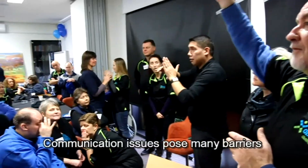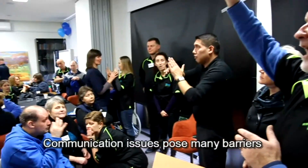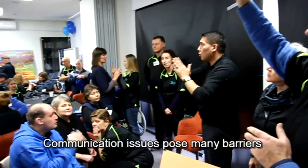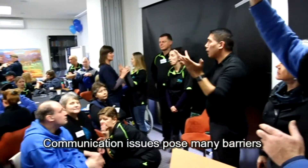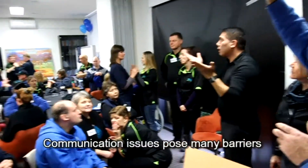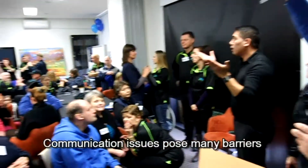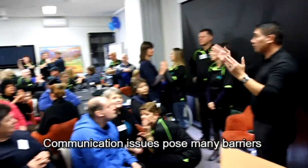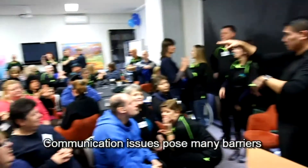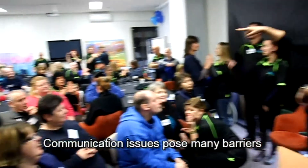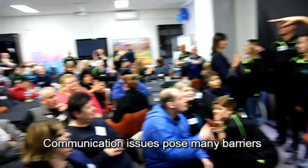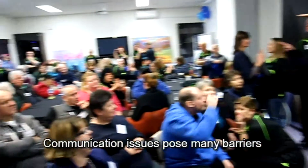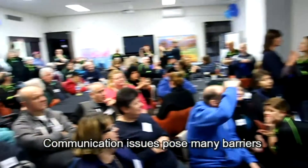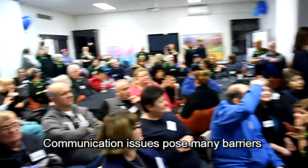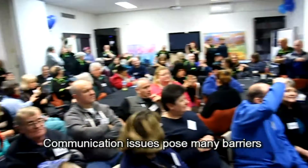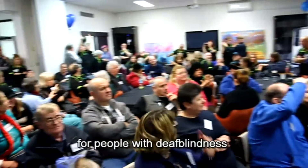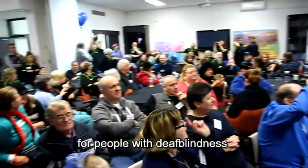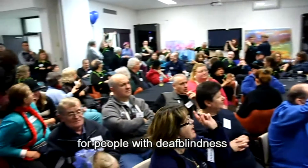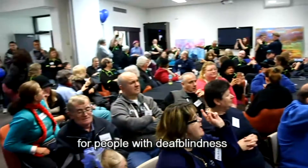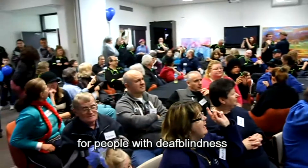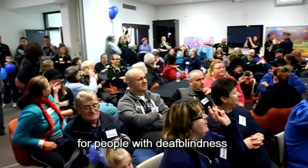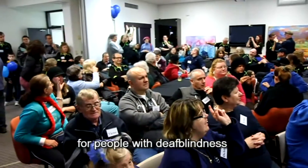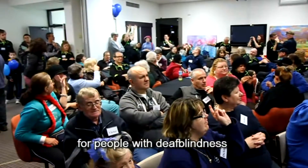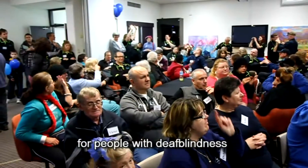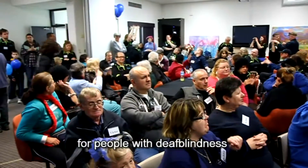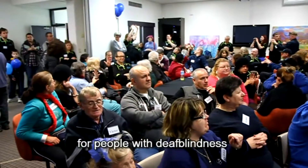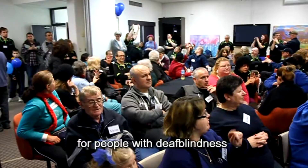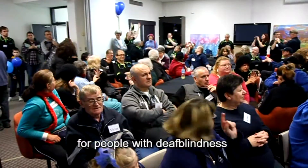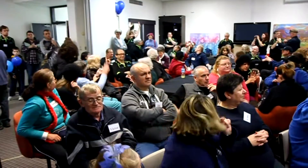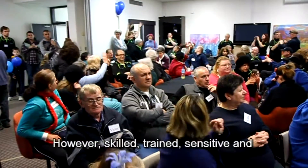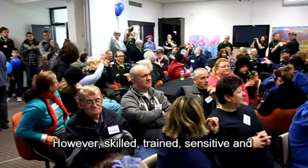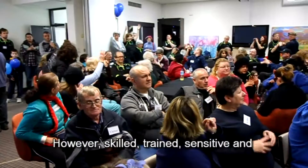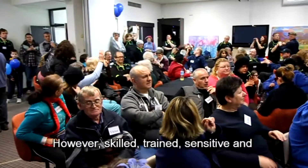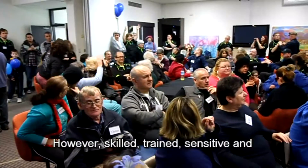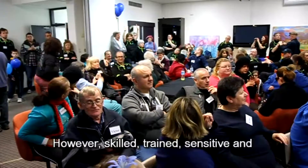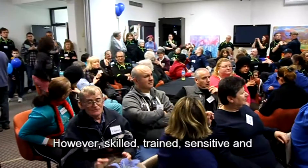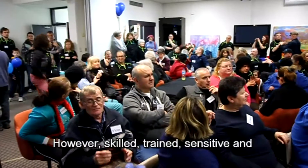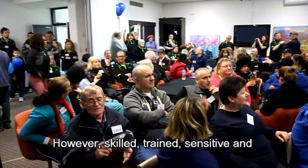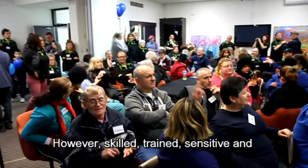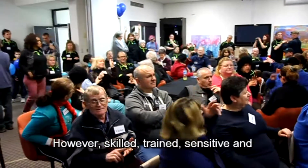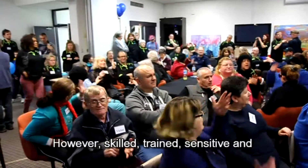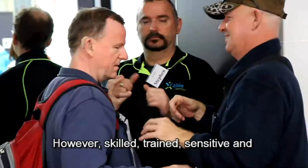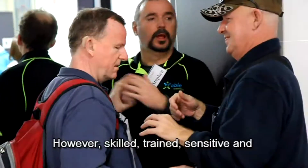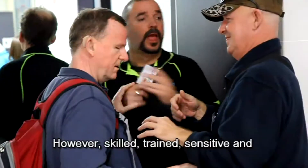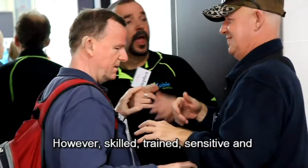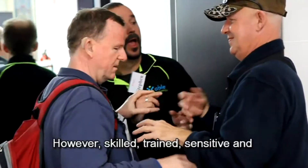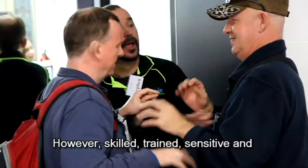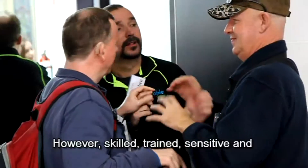Communication issues pose many barriers for people with deafblindness. However, skilled, trained, sensitive